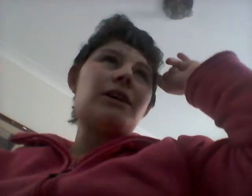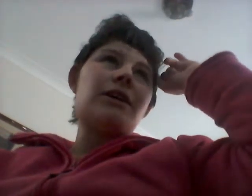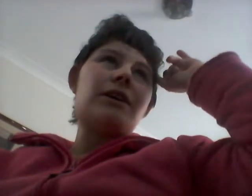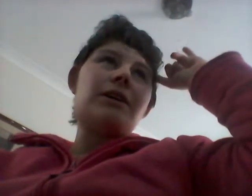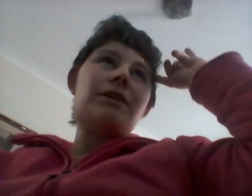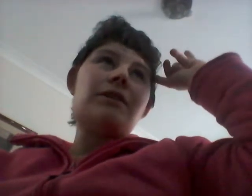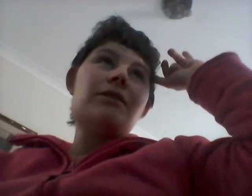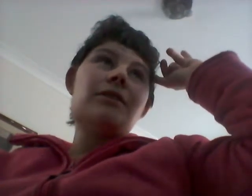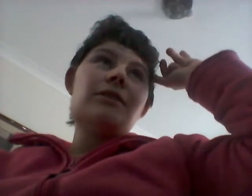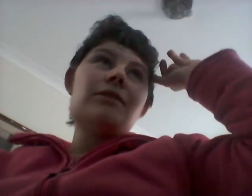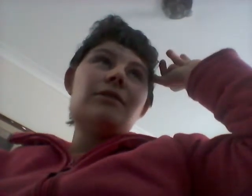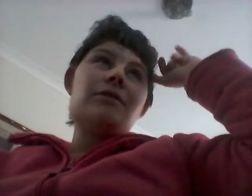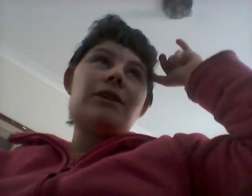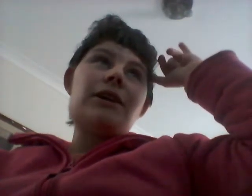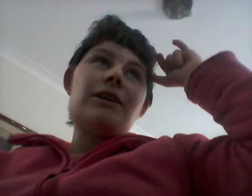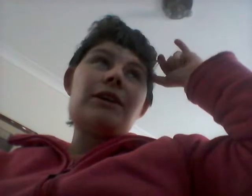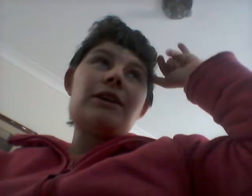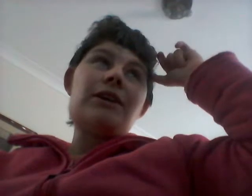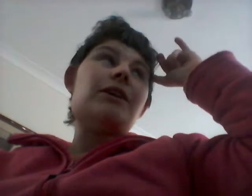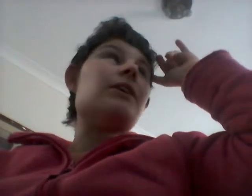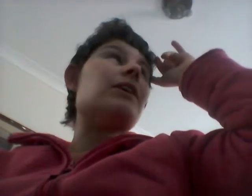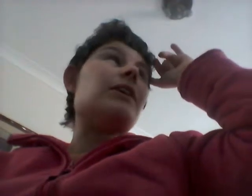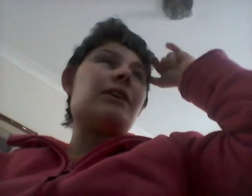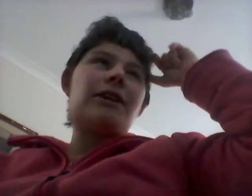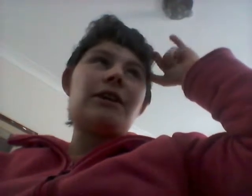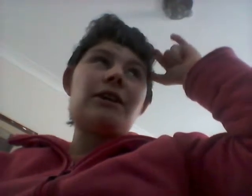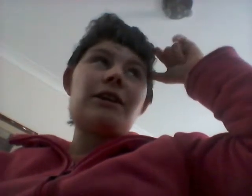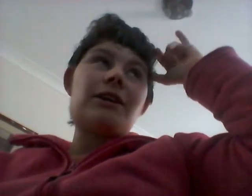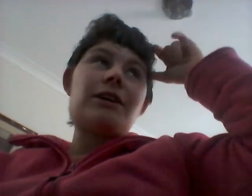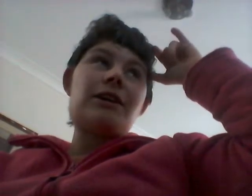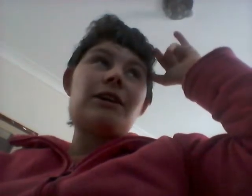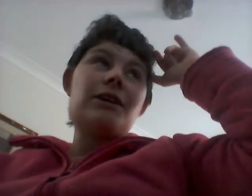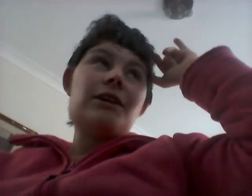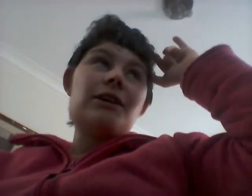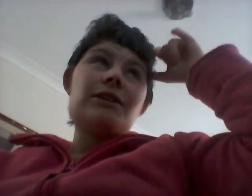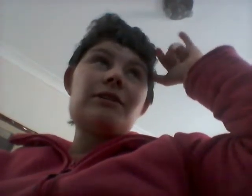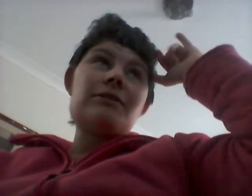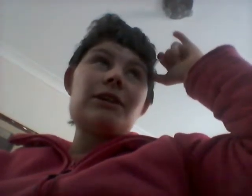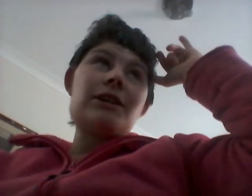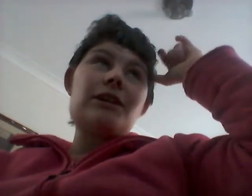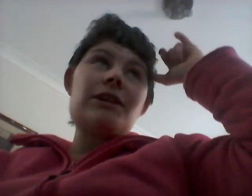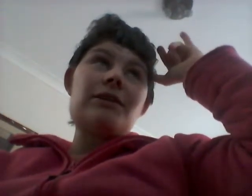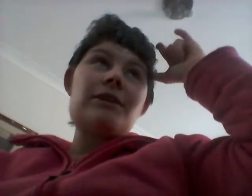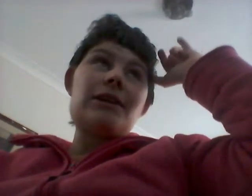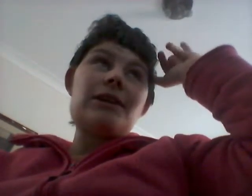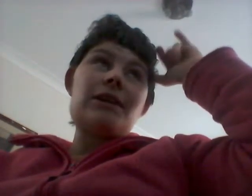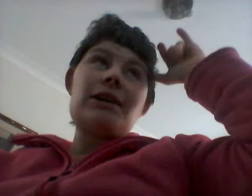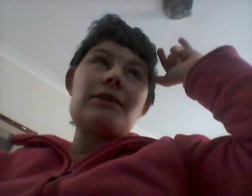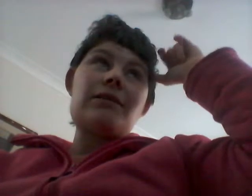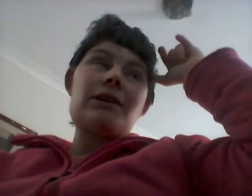E-I-E-I-O. Nay, nay, here and a nay, nay there. Here a nay, there a nay, everywhere